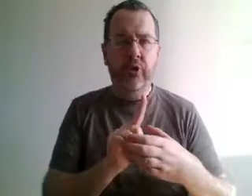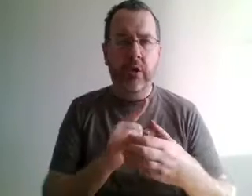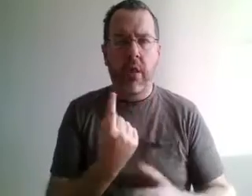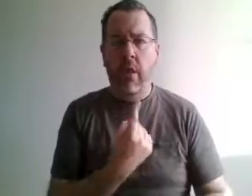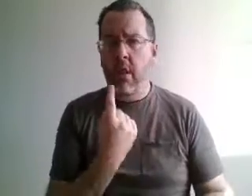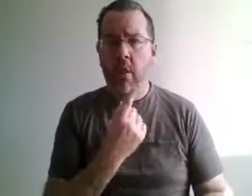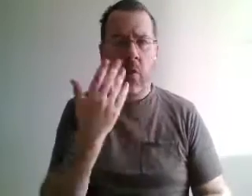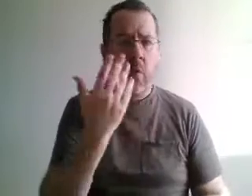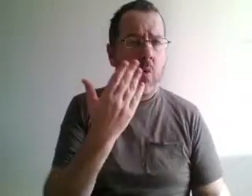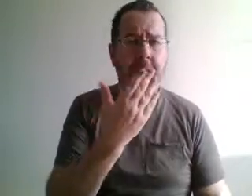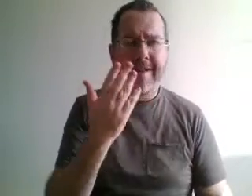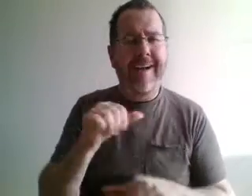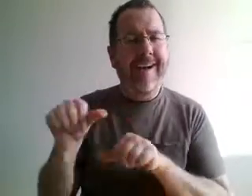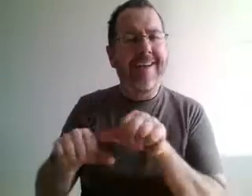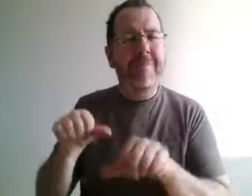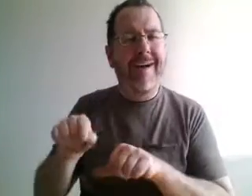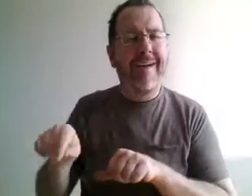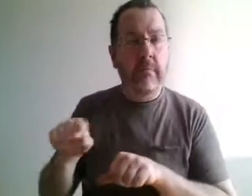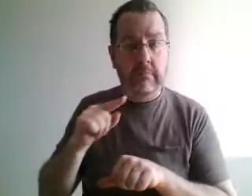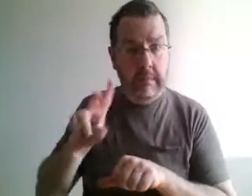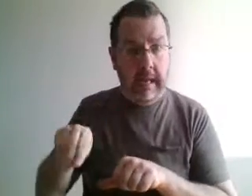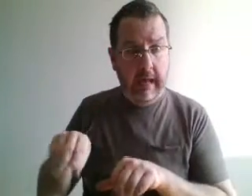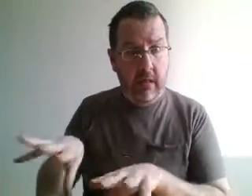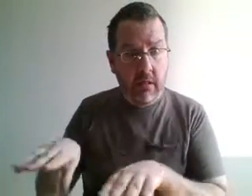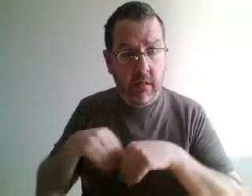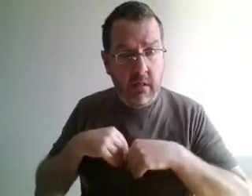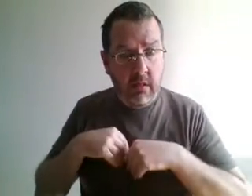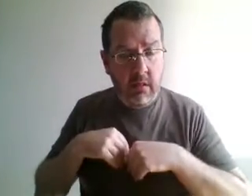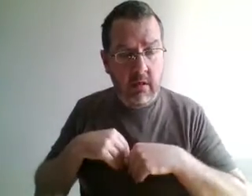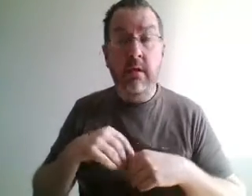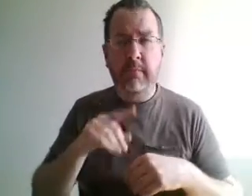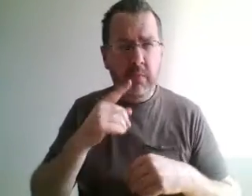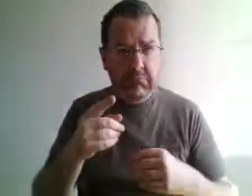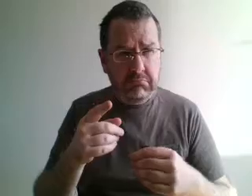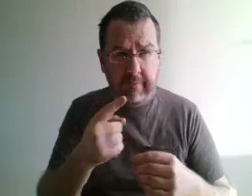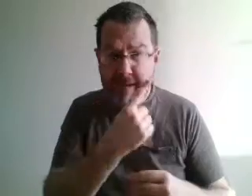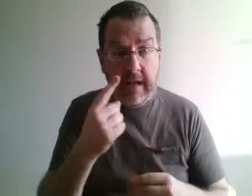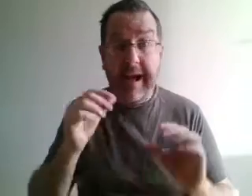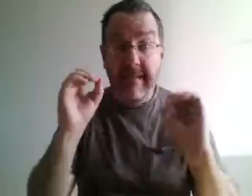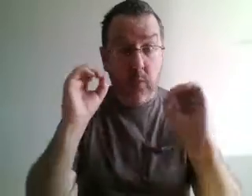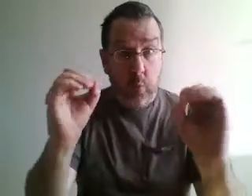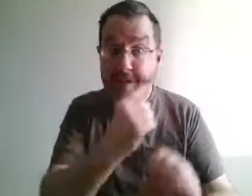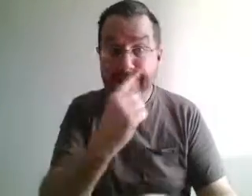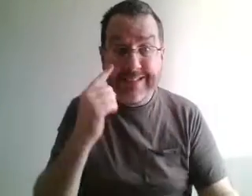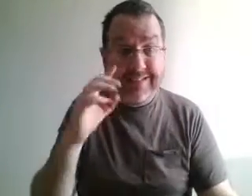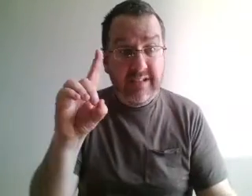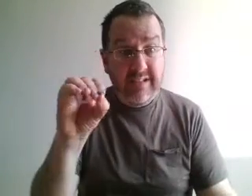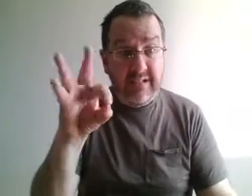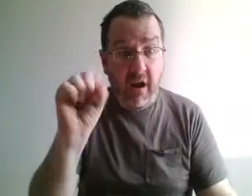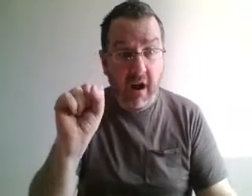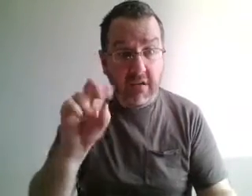Kingston, can you put this to bed once and for all? There's no evidence that dogs pass it on, isn't that right? That's correct. I